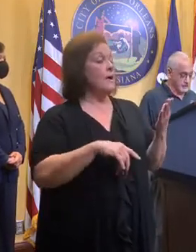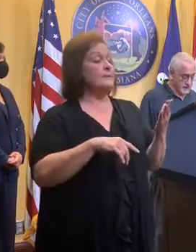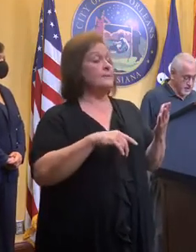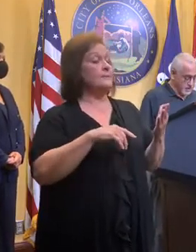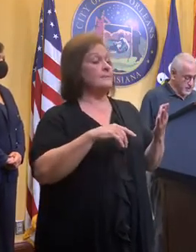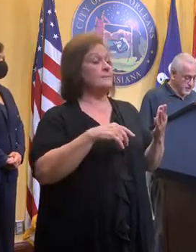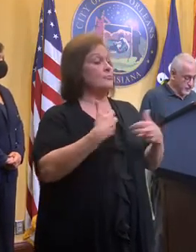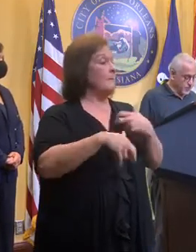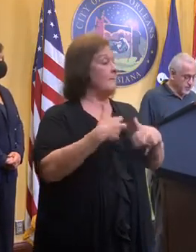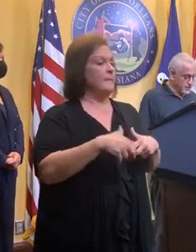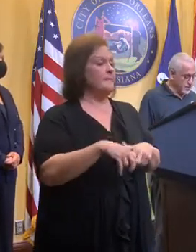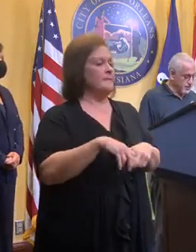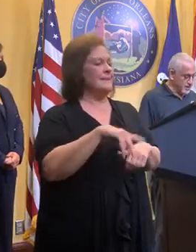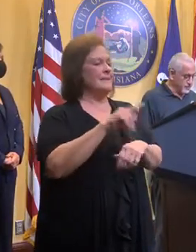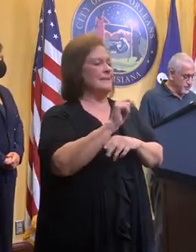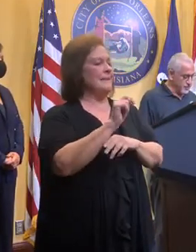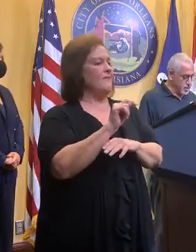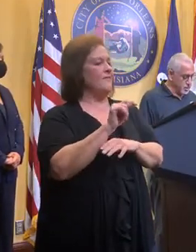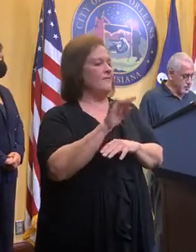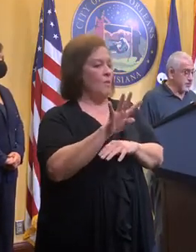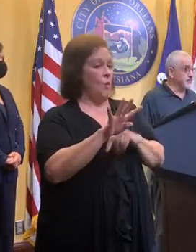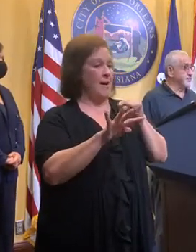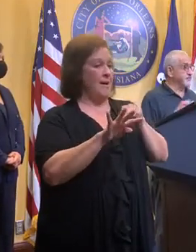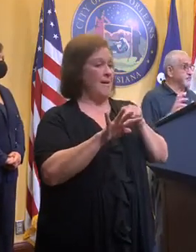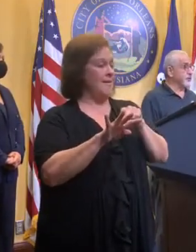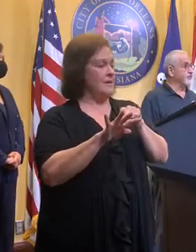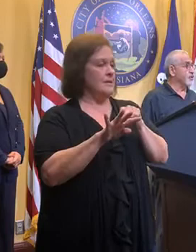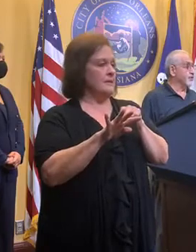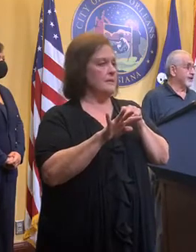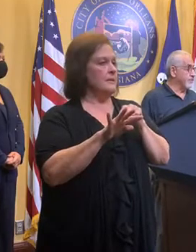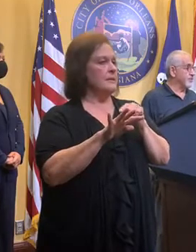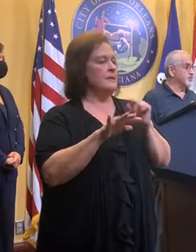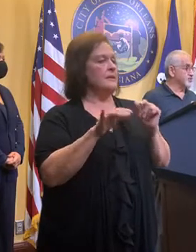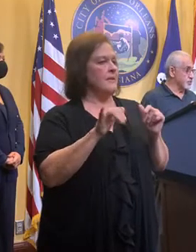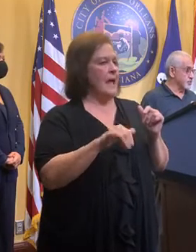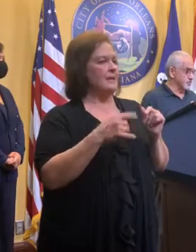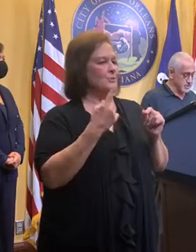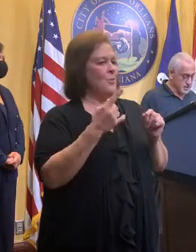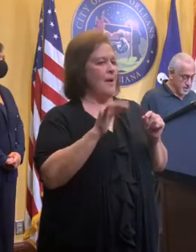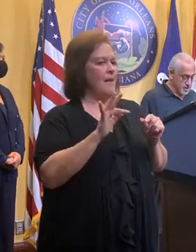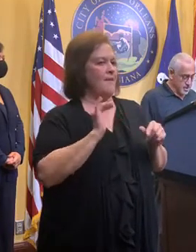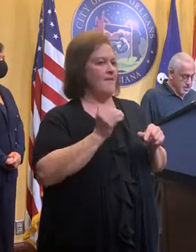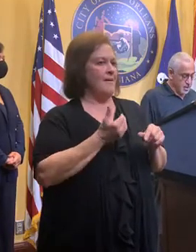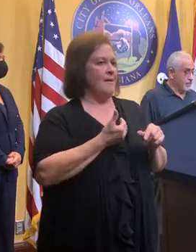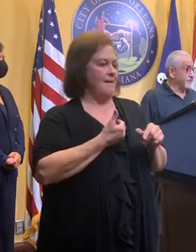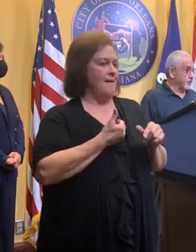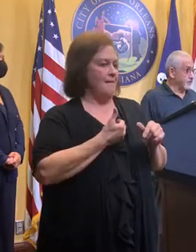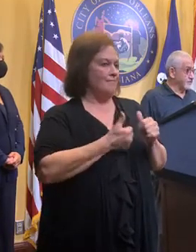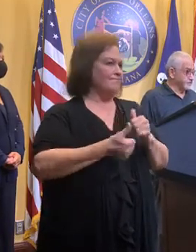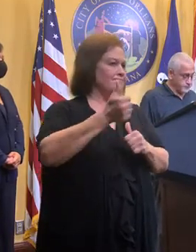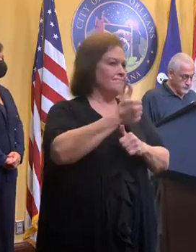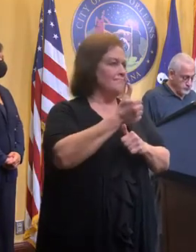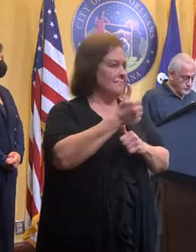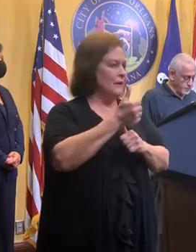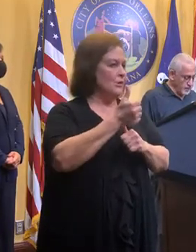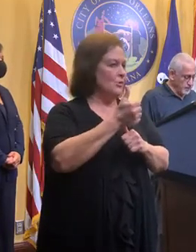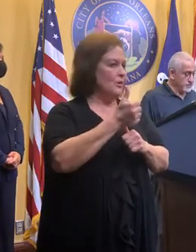T4. T4, as many of you know, is one of our primary source of power.